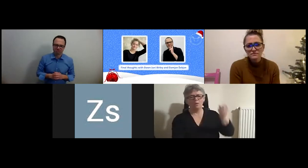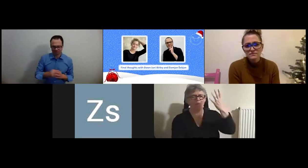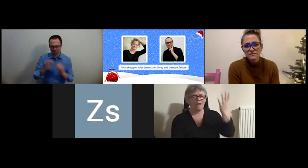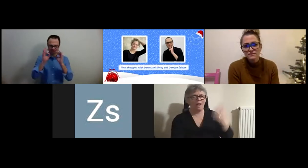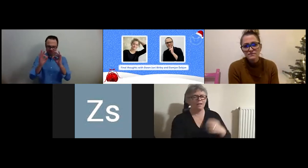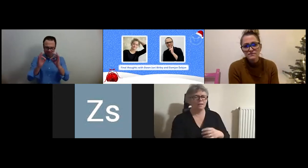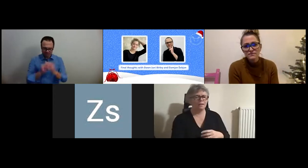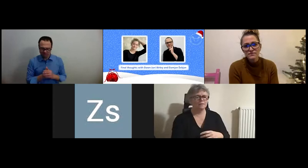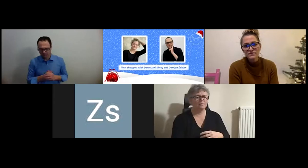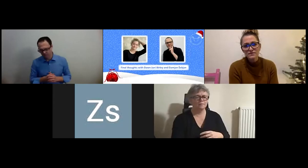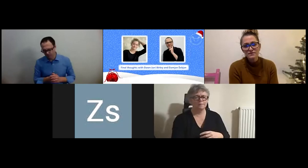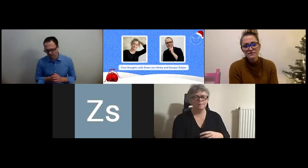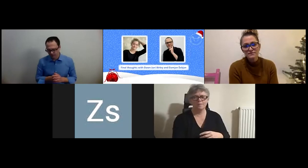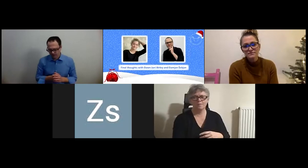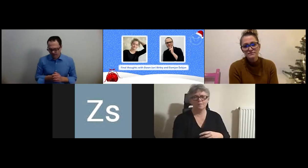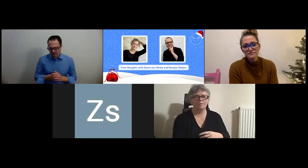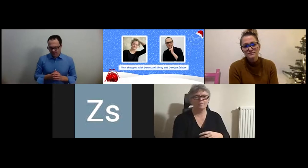did it even start?